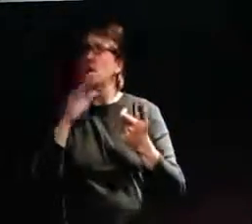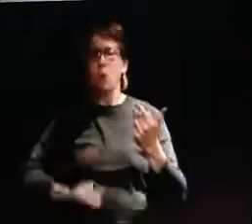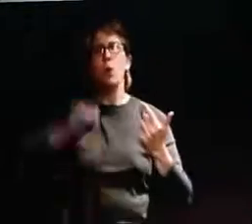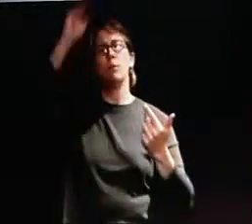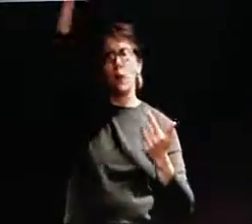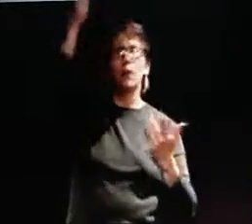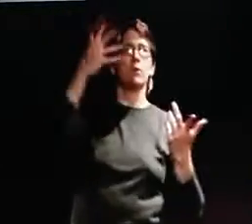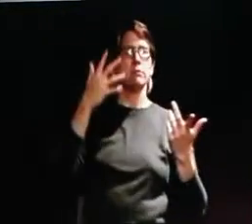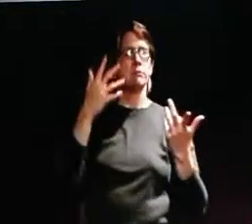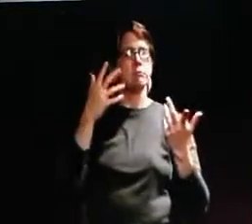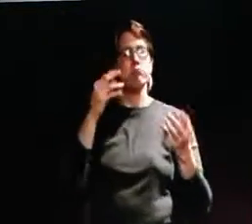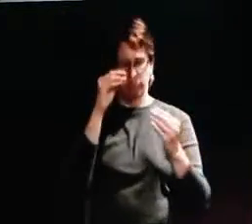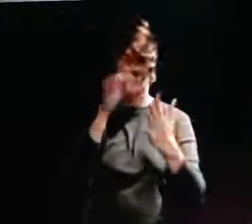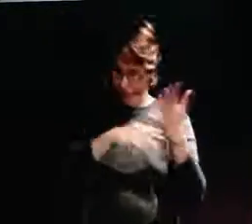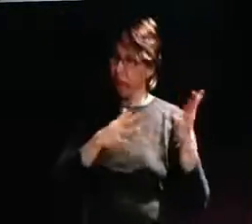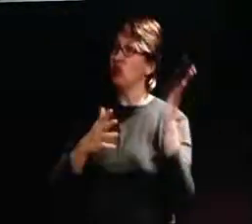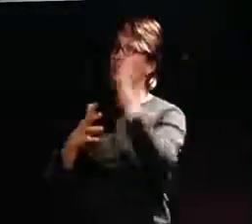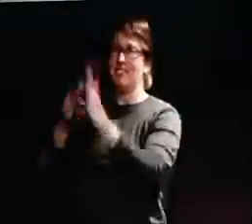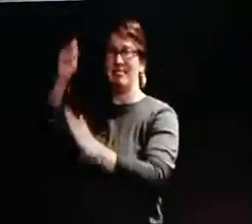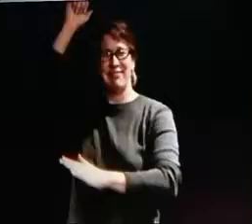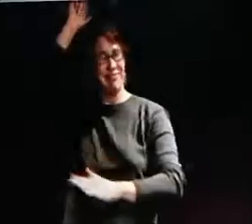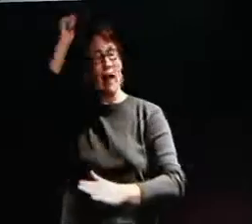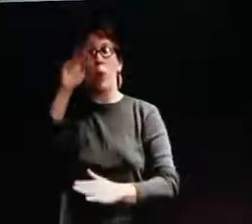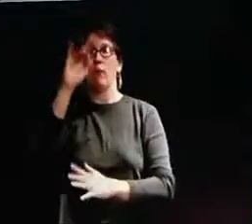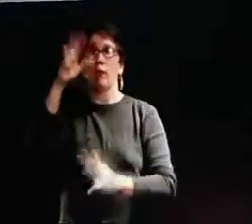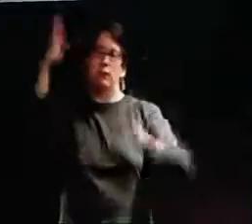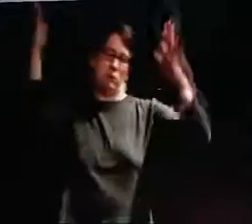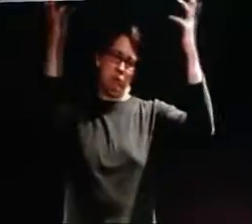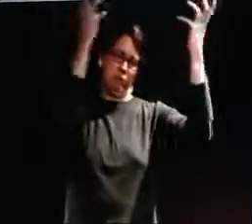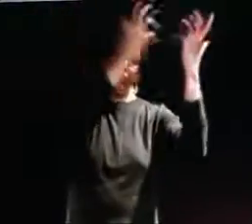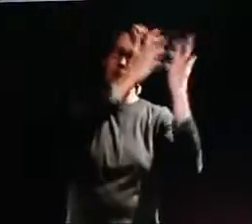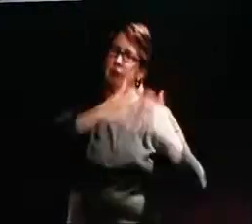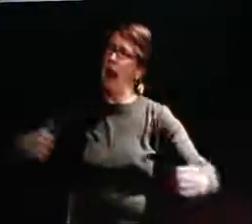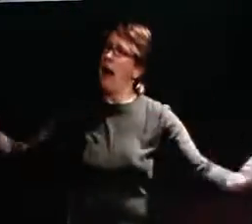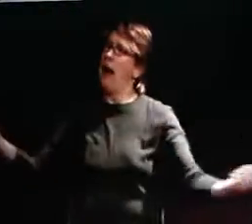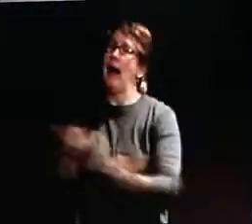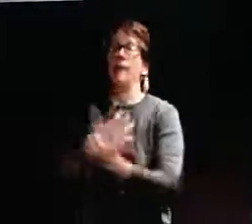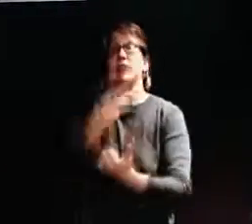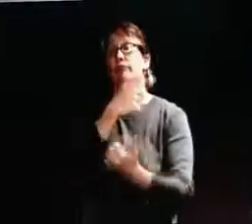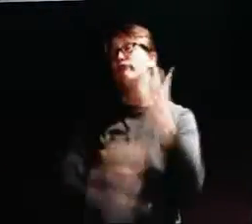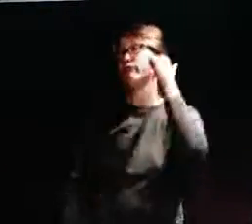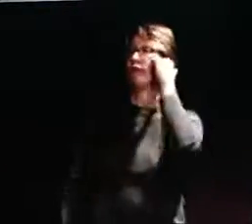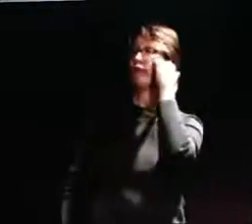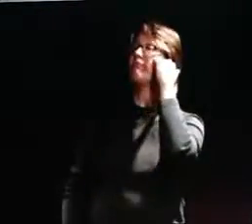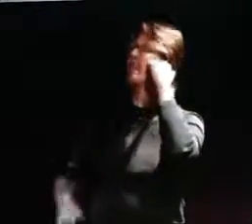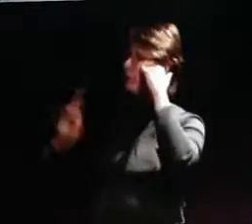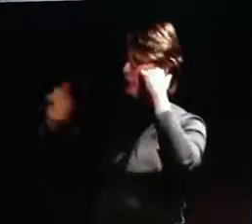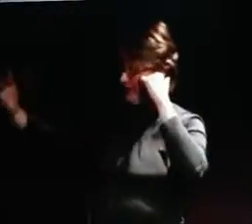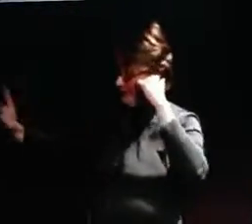list, and they will prepare all the food for you. The outfitters also have lists and all of the different equipment that you'll need to rent